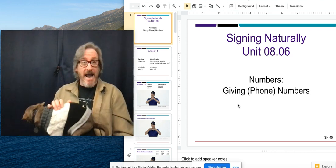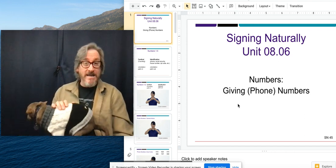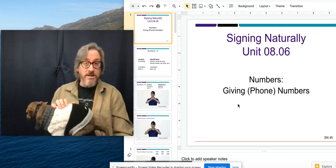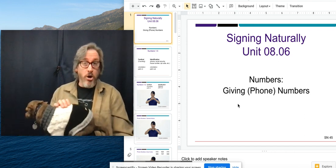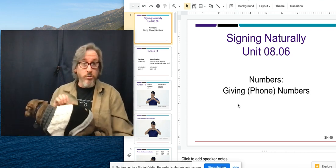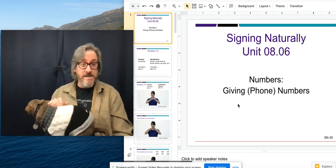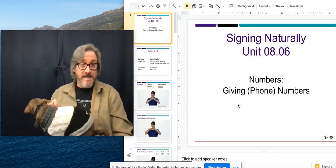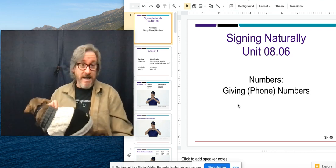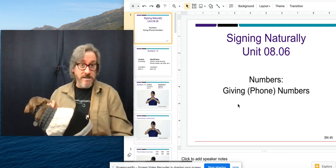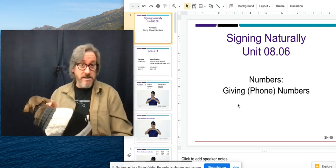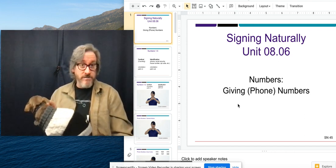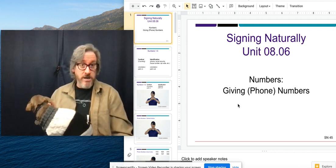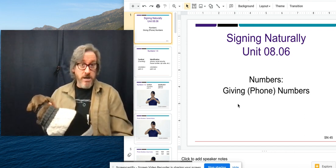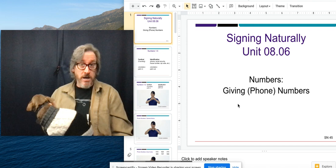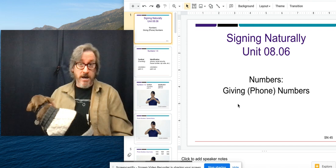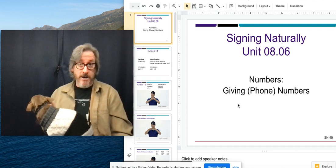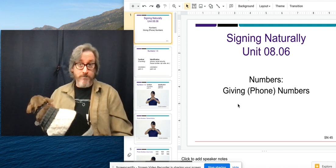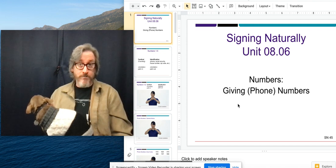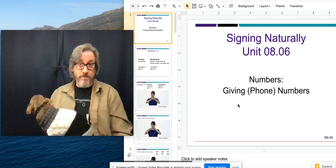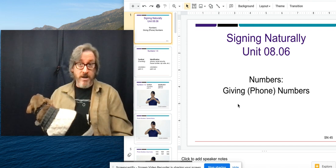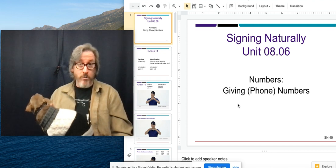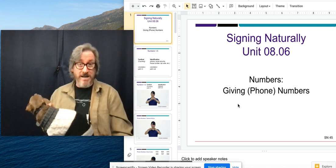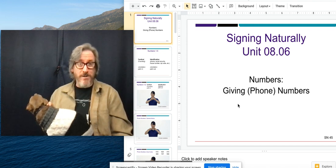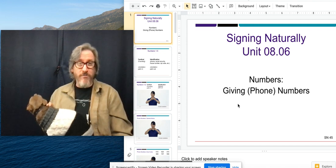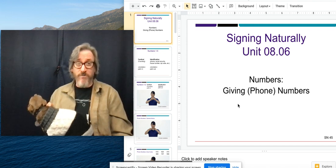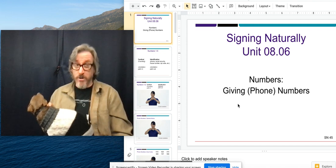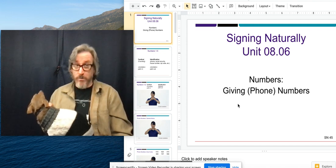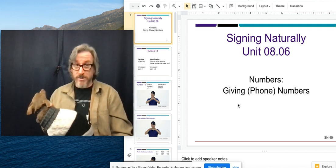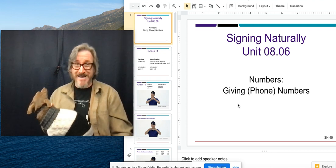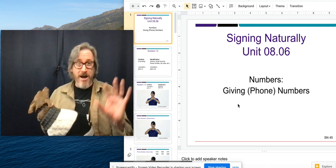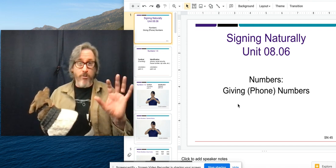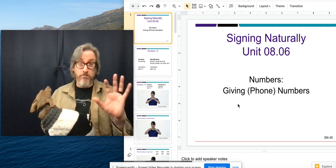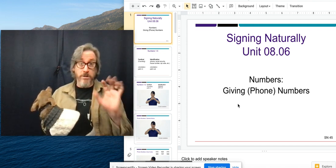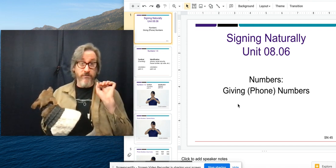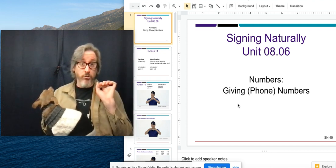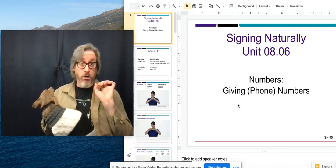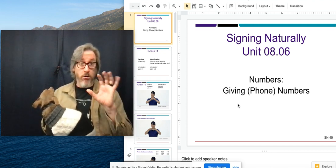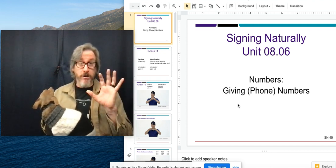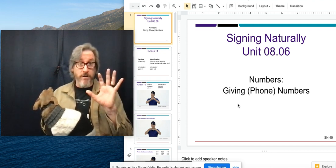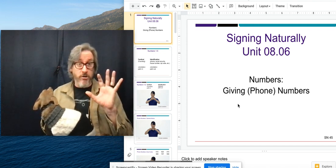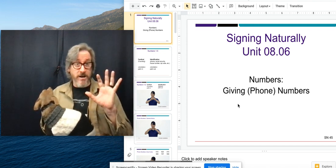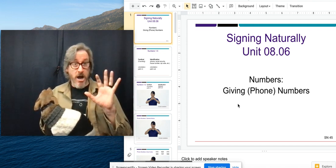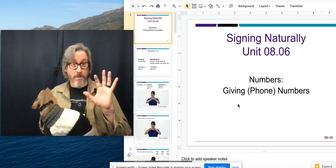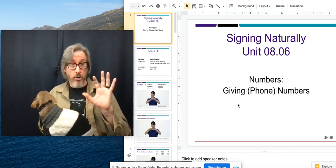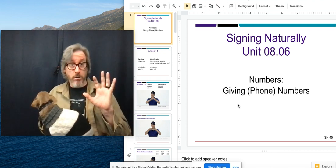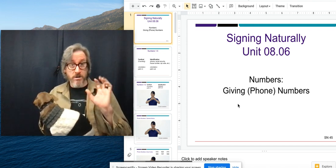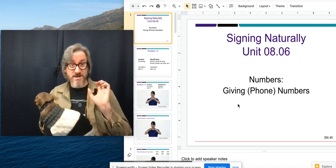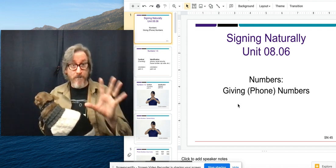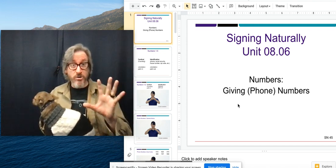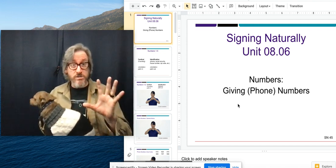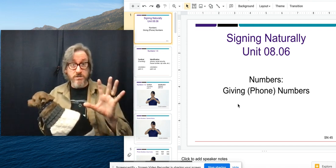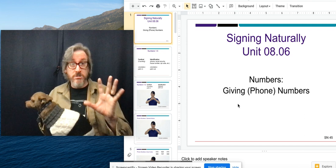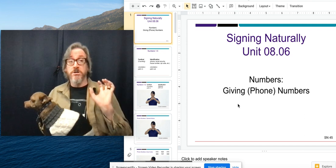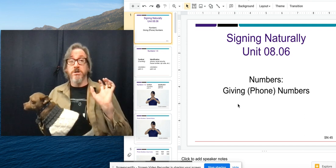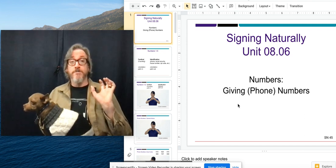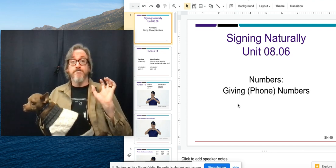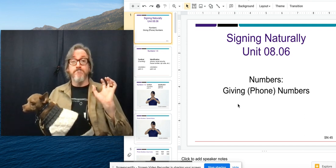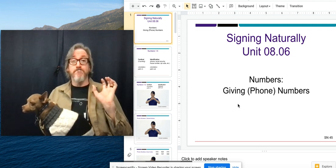at 806. And it's about phone numbers. Now, if you already are paranoid about